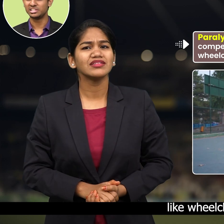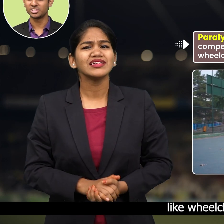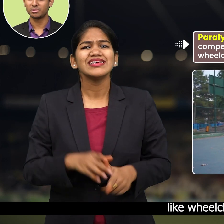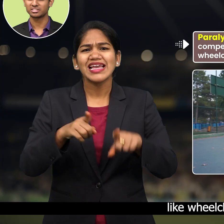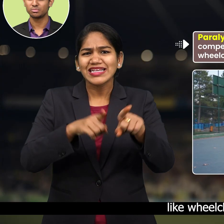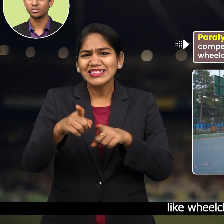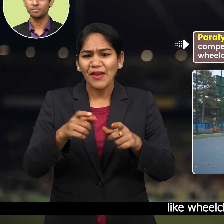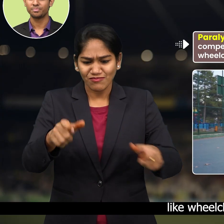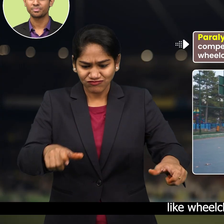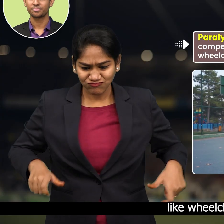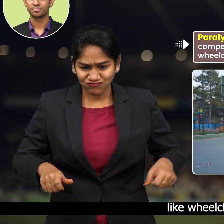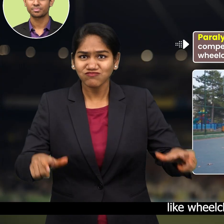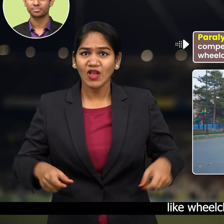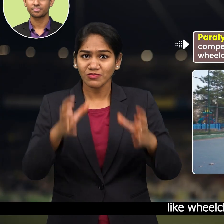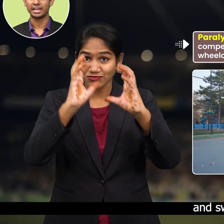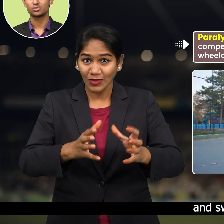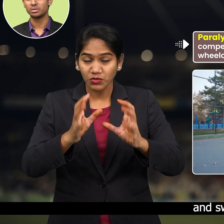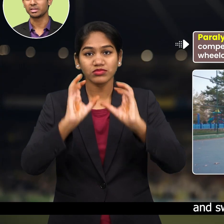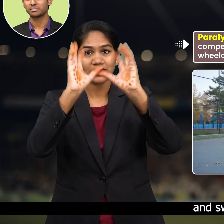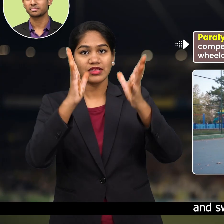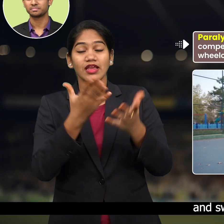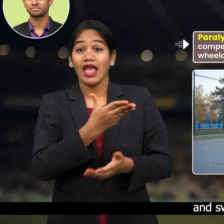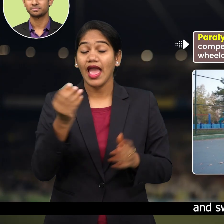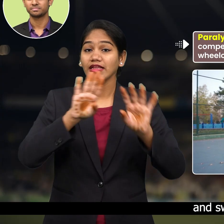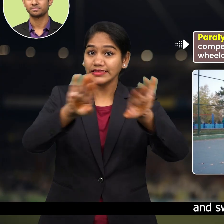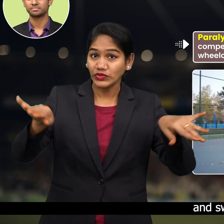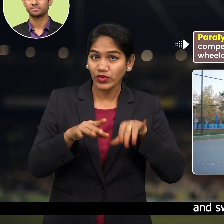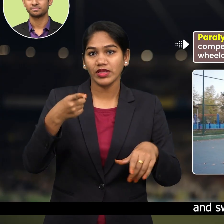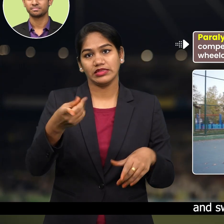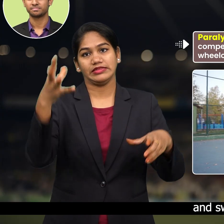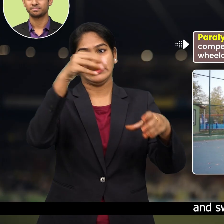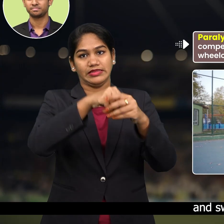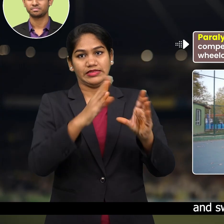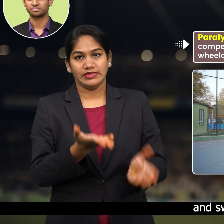like wheelchair basketball and swimming.